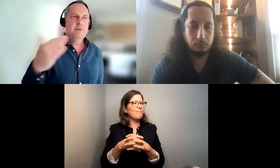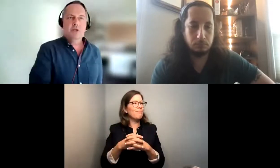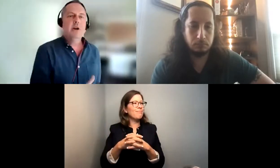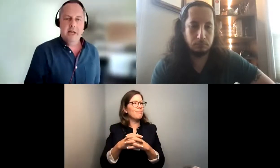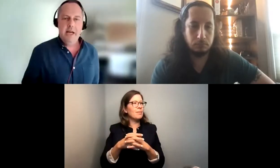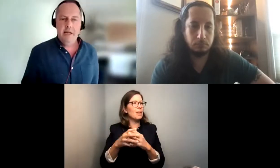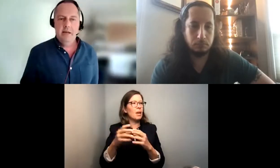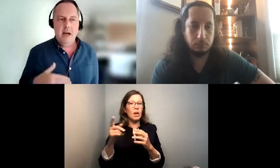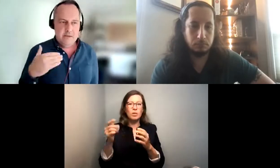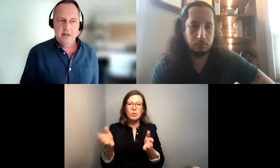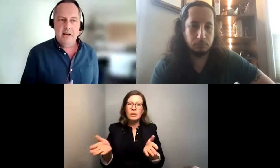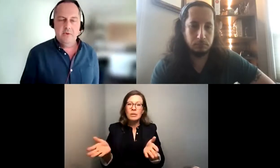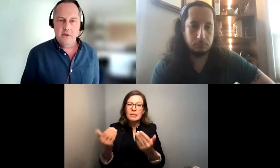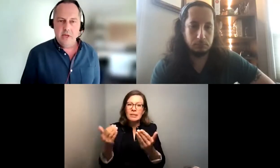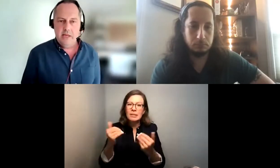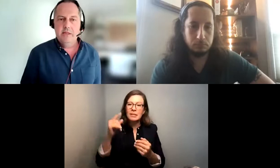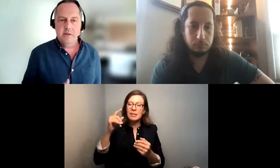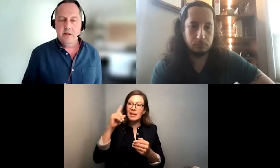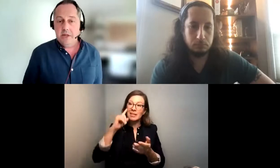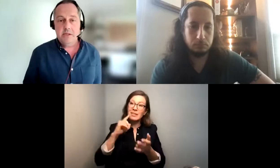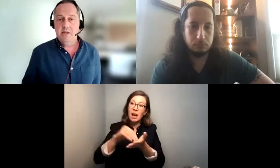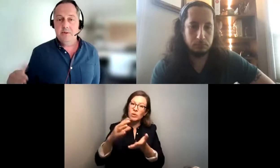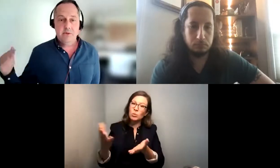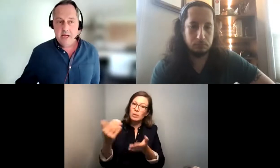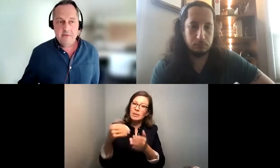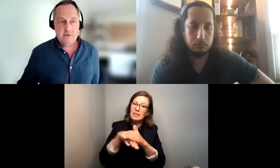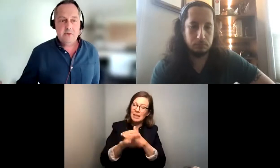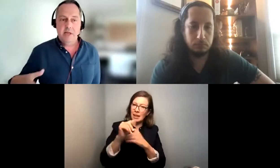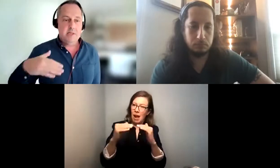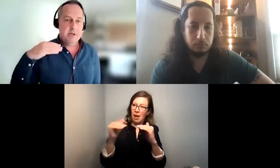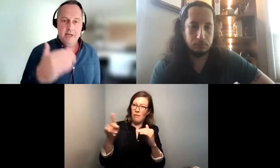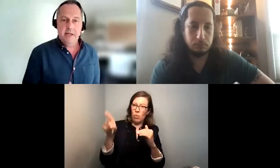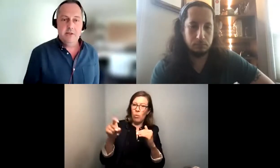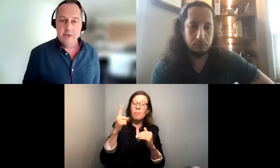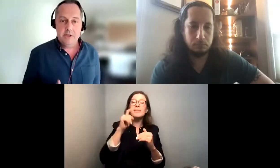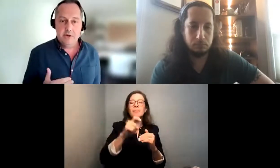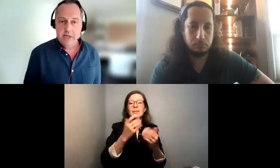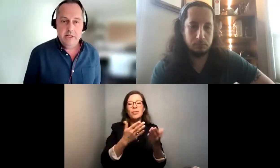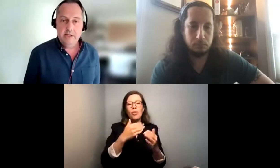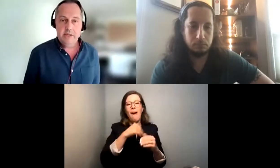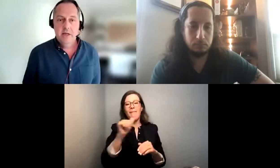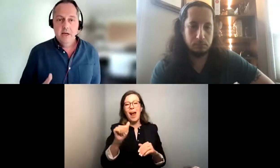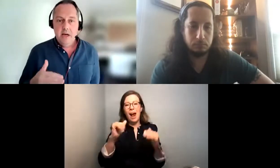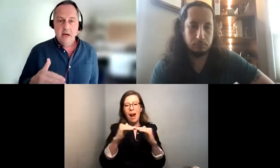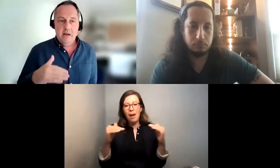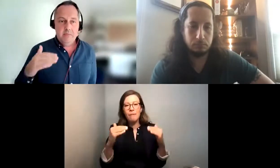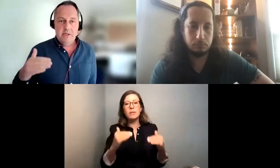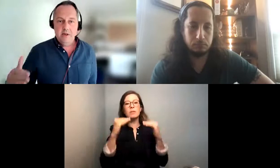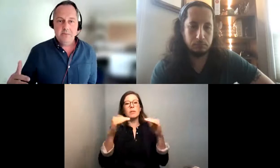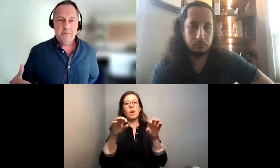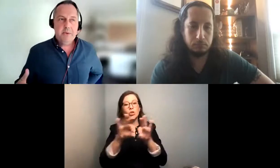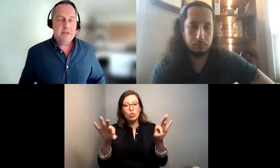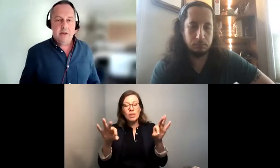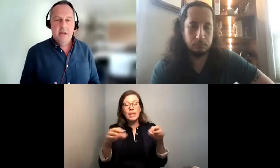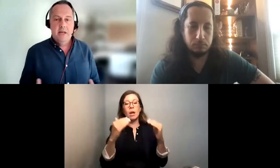deaf students coming in at the level that they need to, because they need to be doing A-levels, they need to be coming in and doing the degrees and building